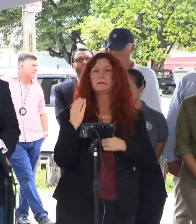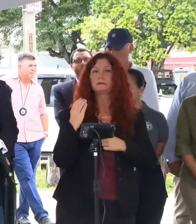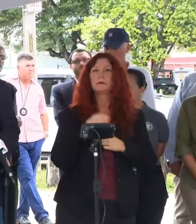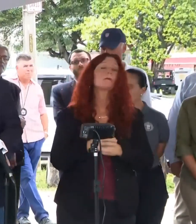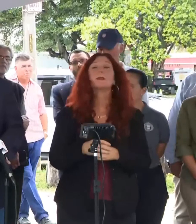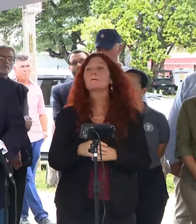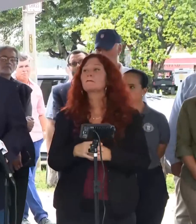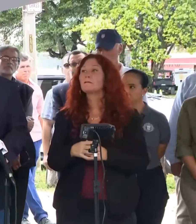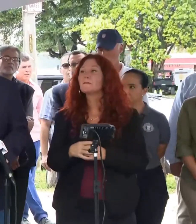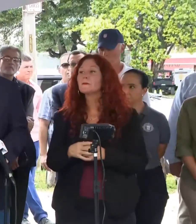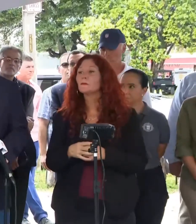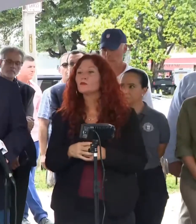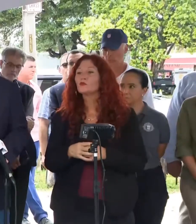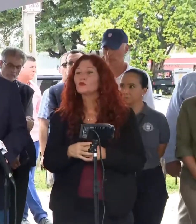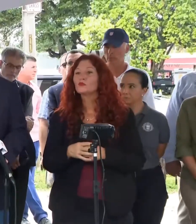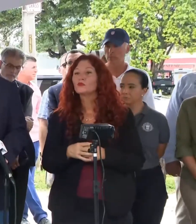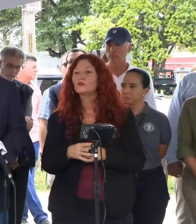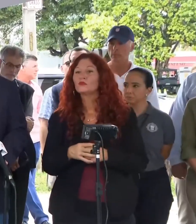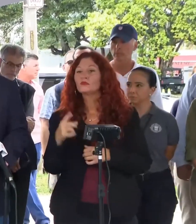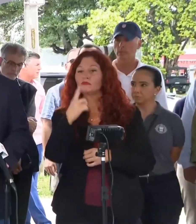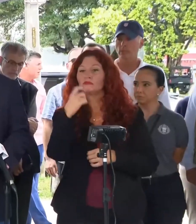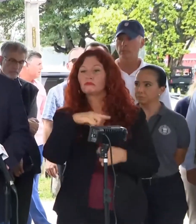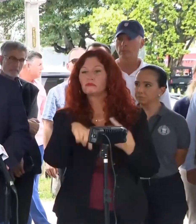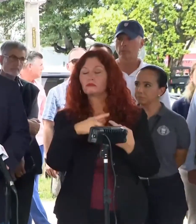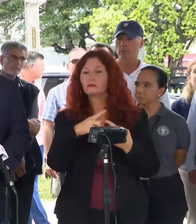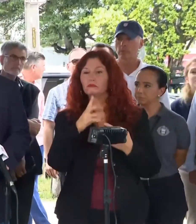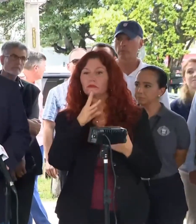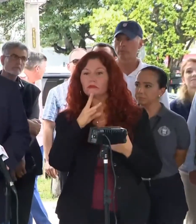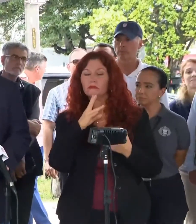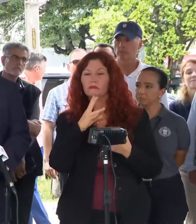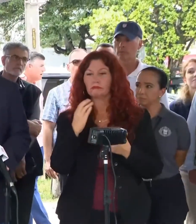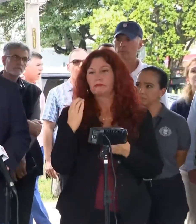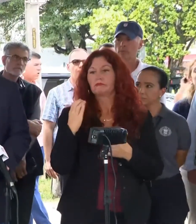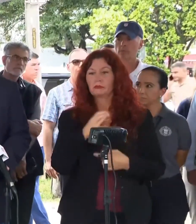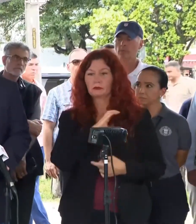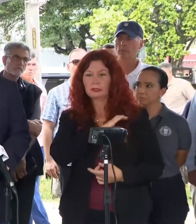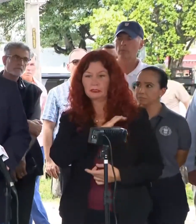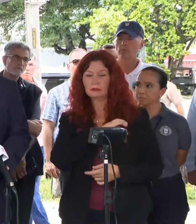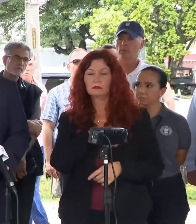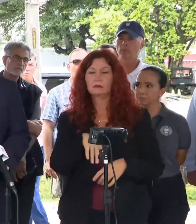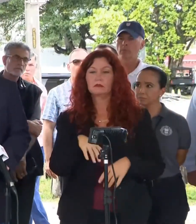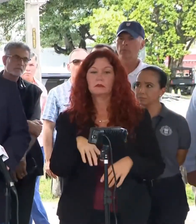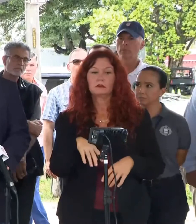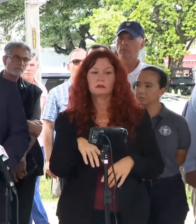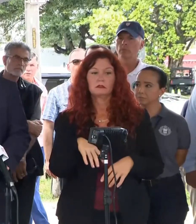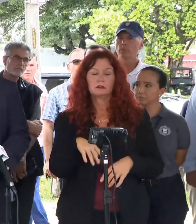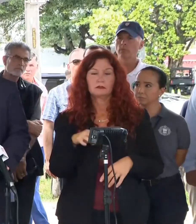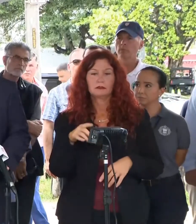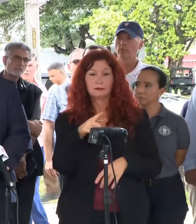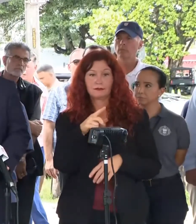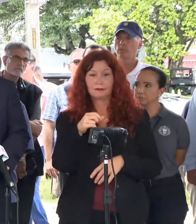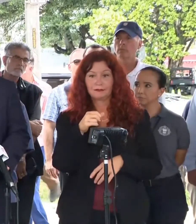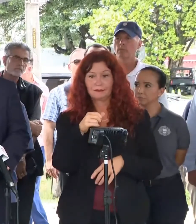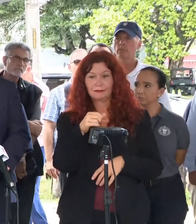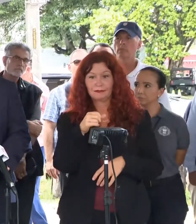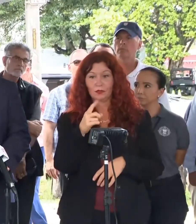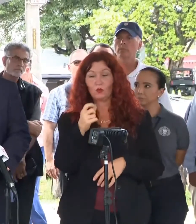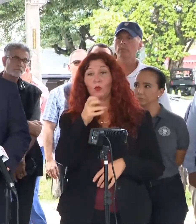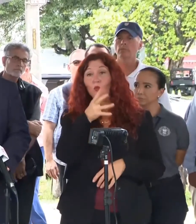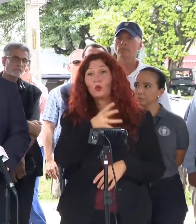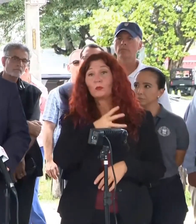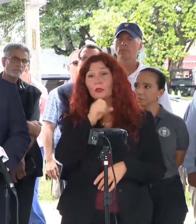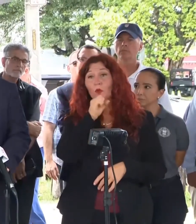Okay, so the question's about meeting with the chief of police for North Bay Village, who's I think she was 93-year-old